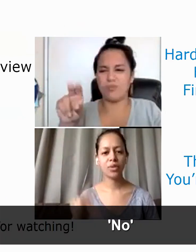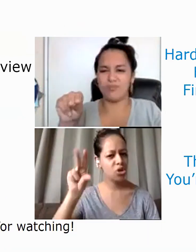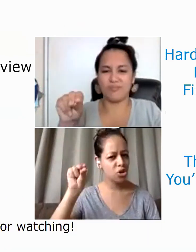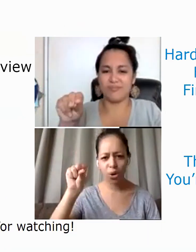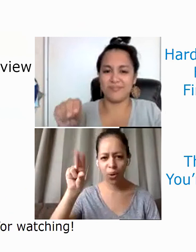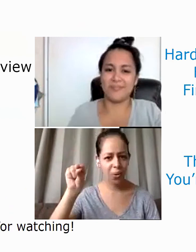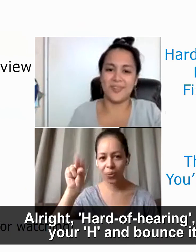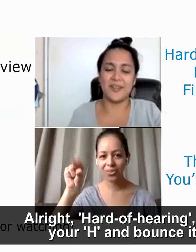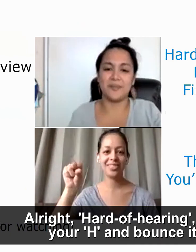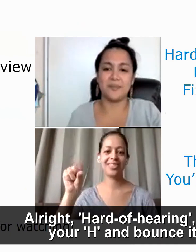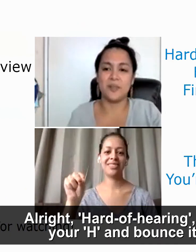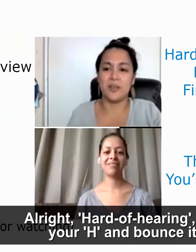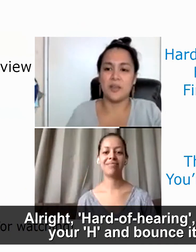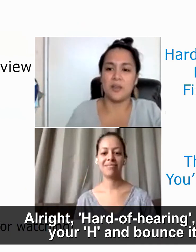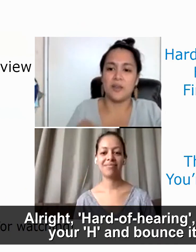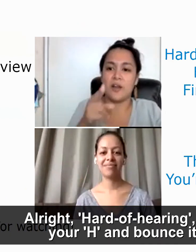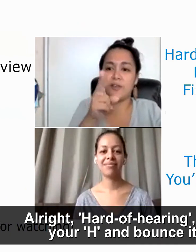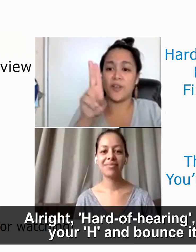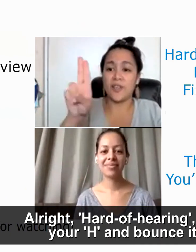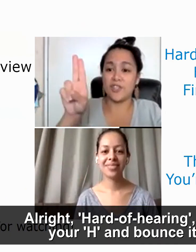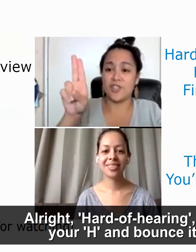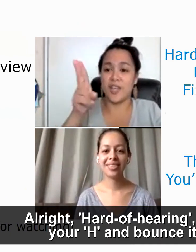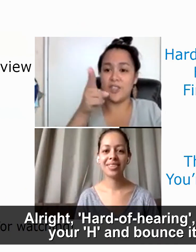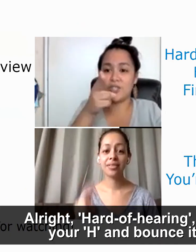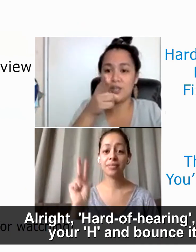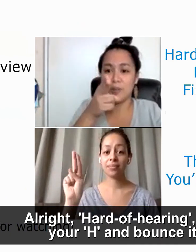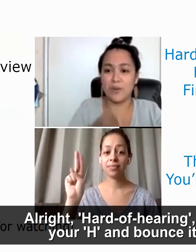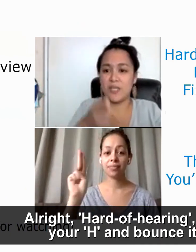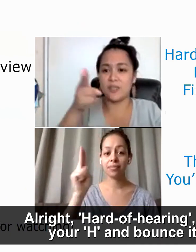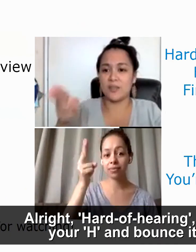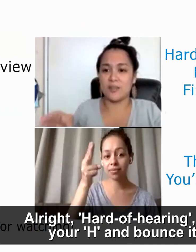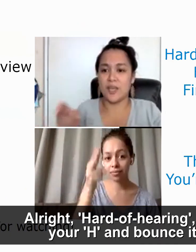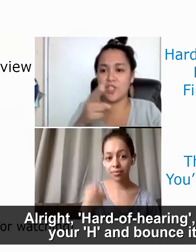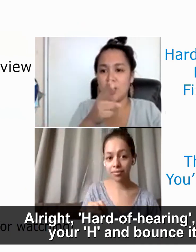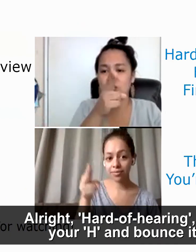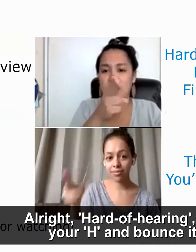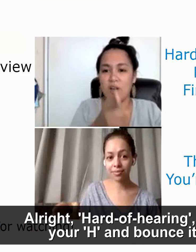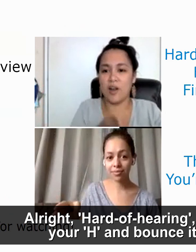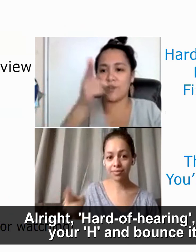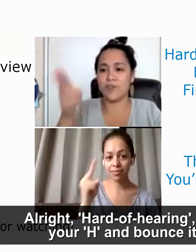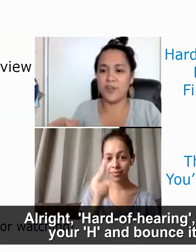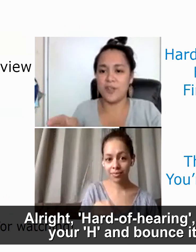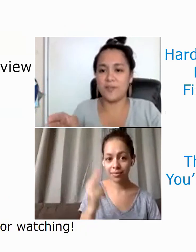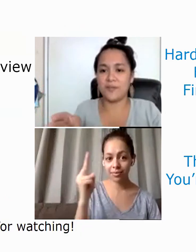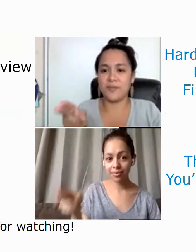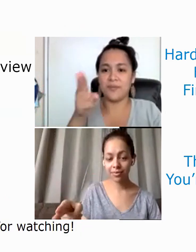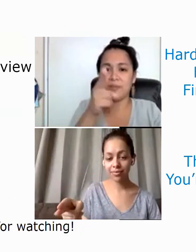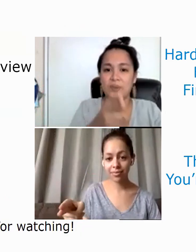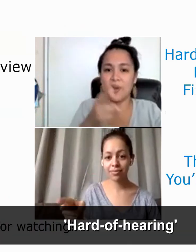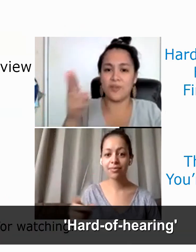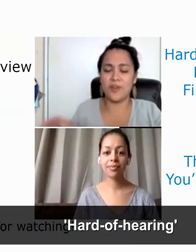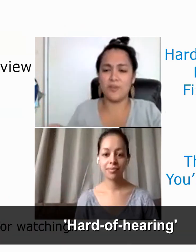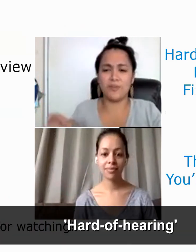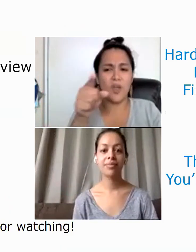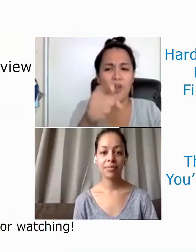No, right? Hard of hearing, get your H and bounce it. HH, hard of hearing.